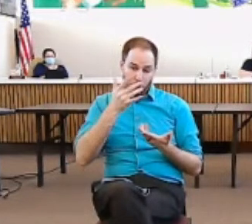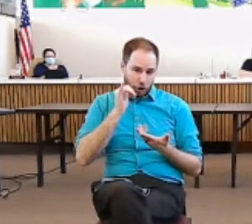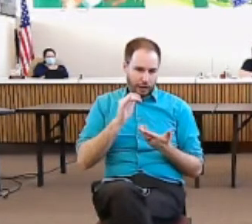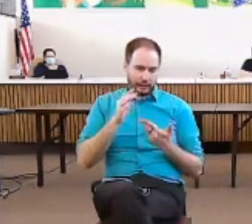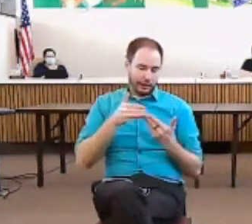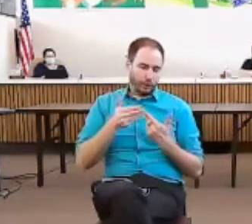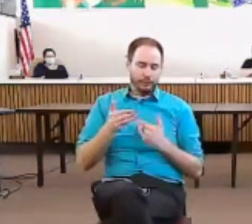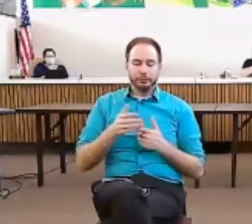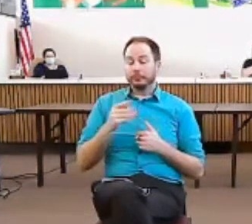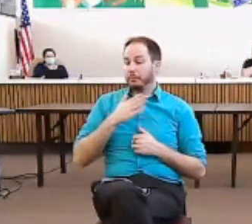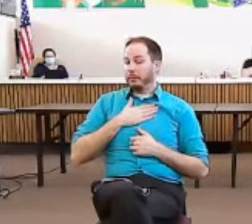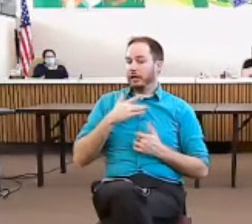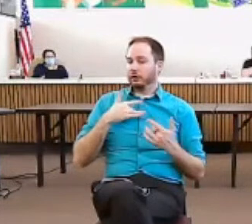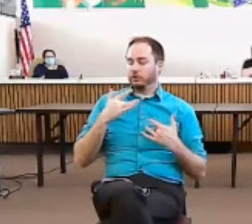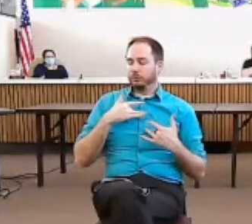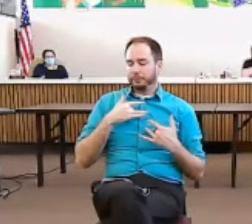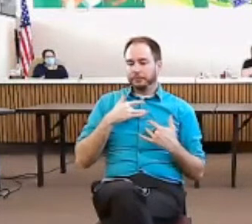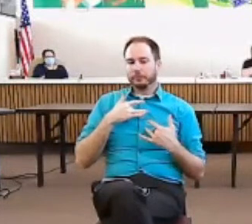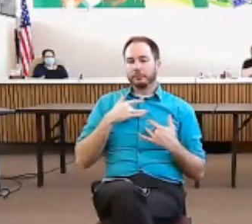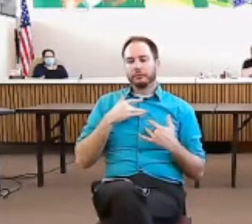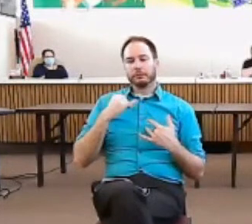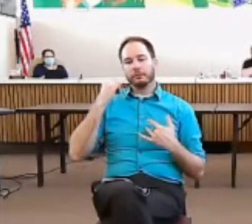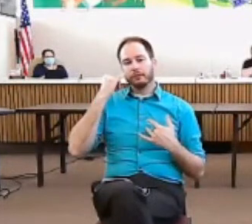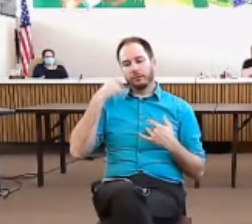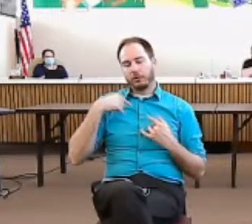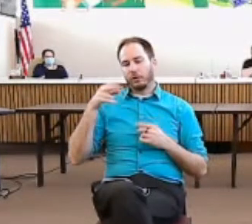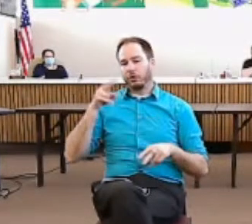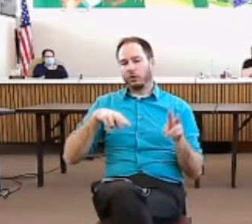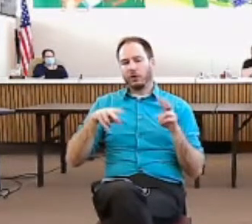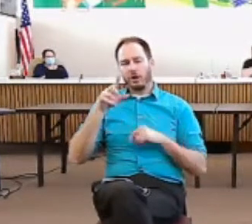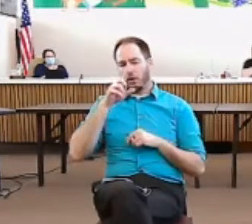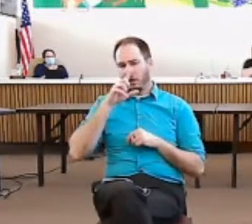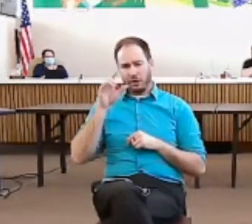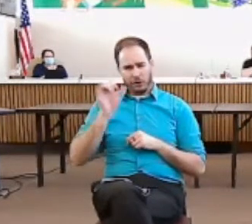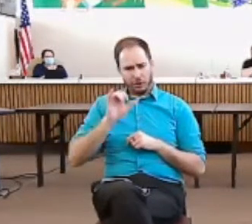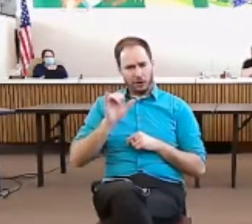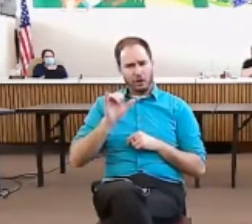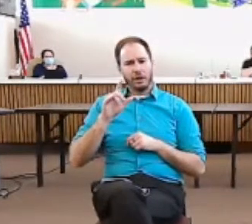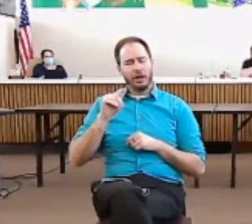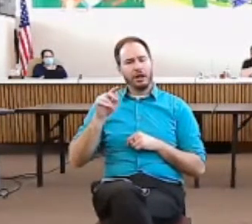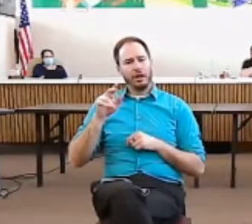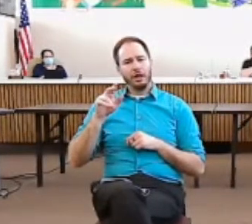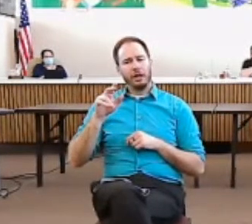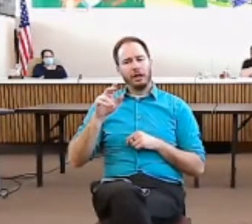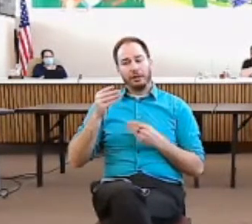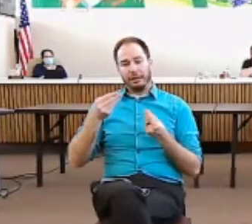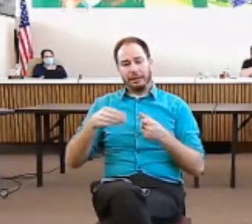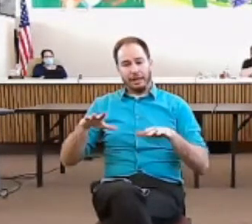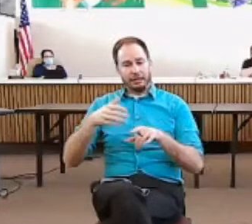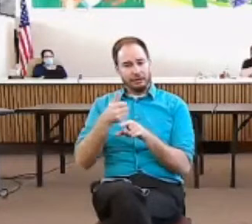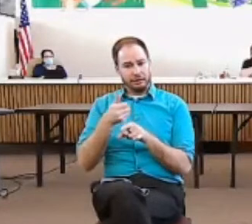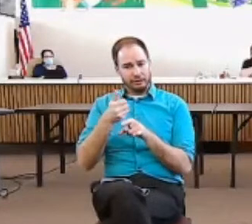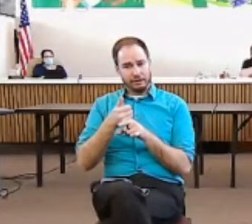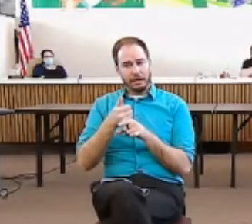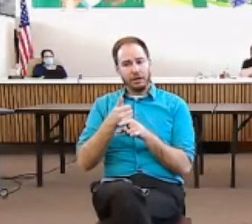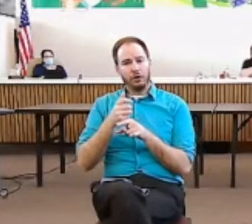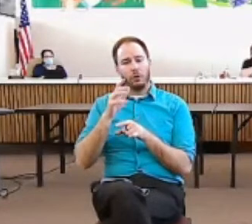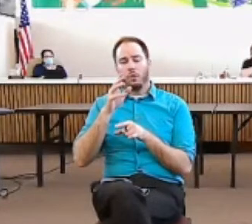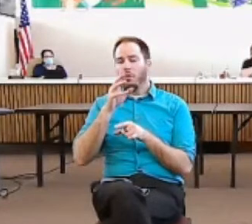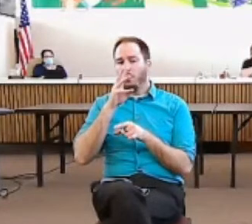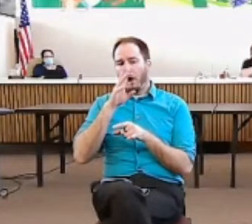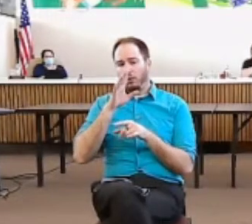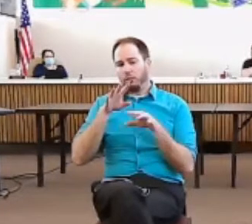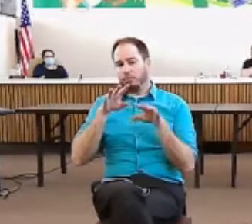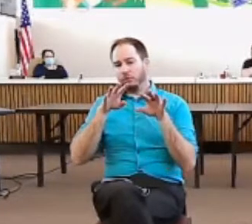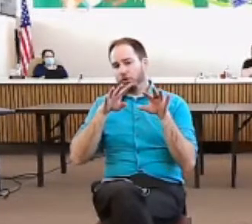Sure. My concern is that having taken a look at it, it looks like the natural contour of the land winds up draining the bulk of the